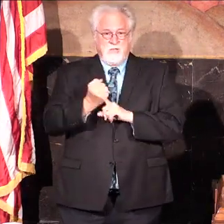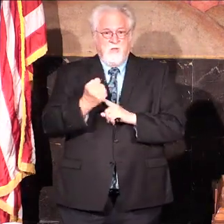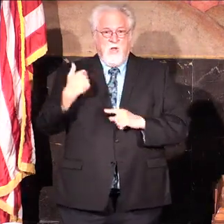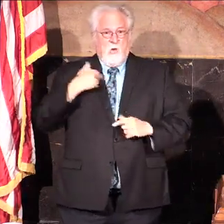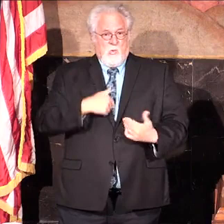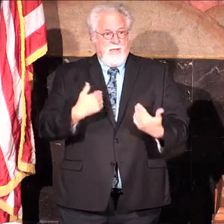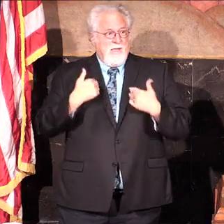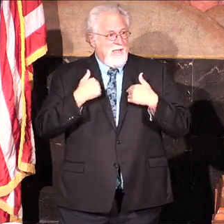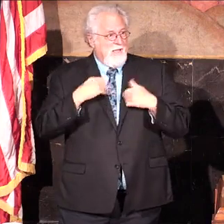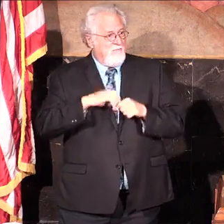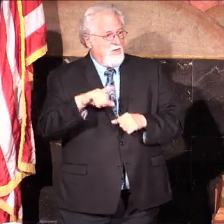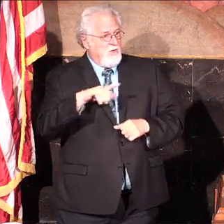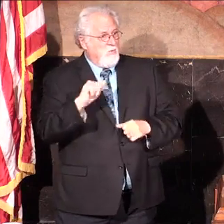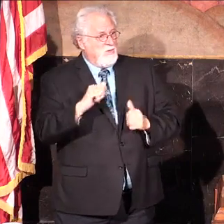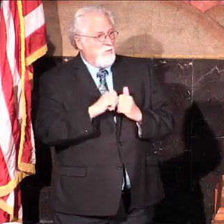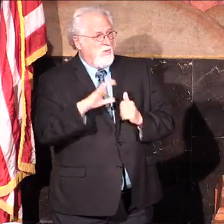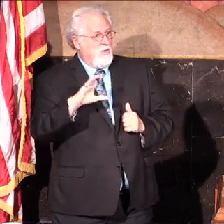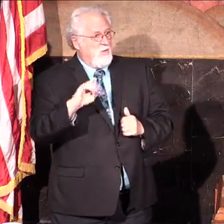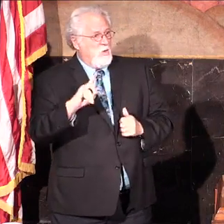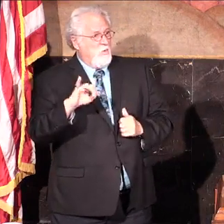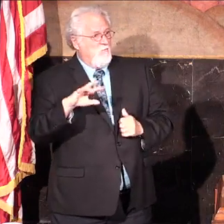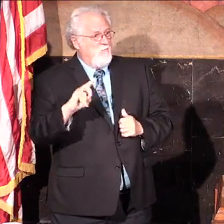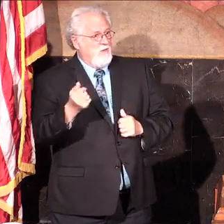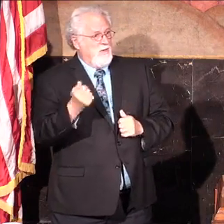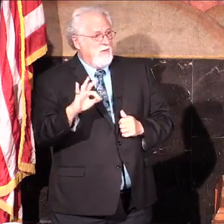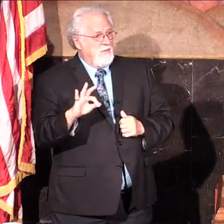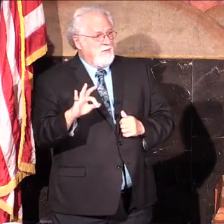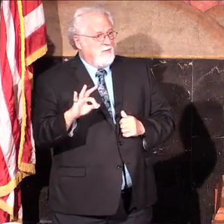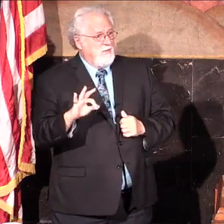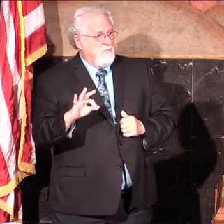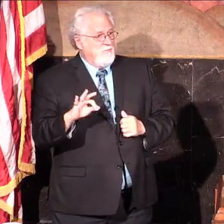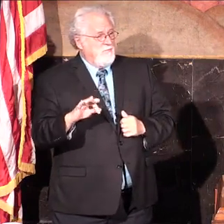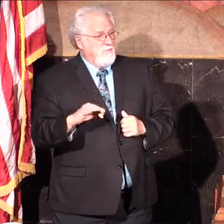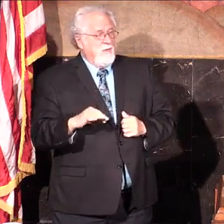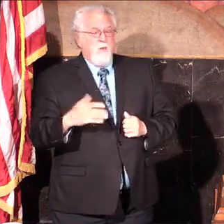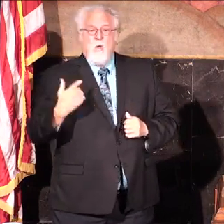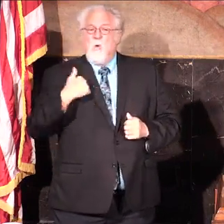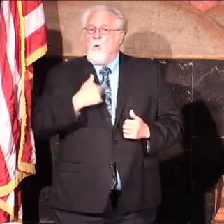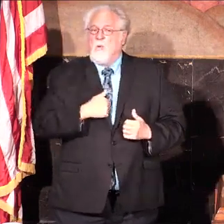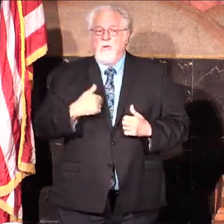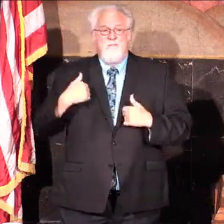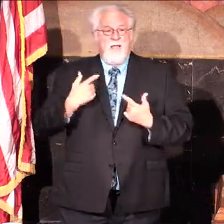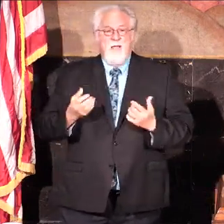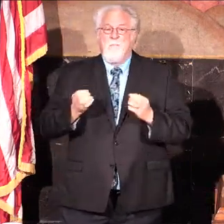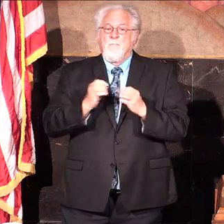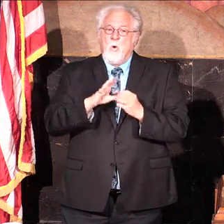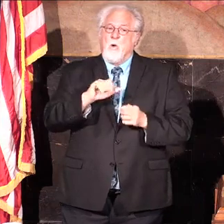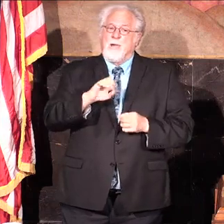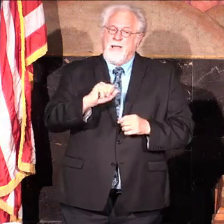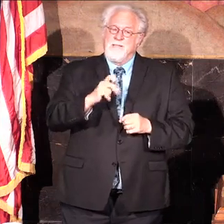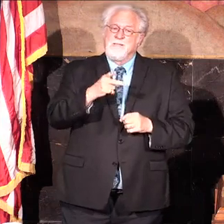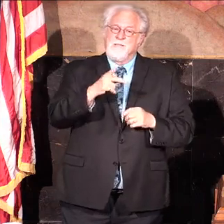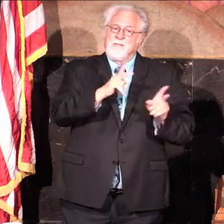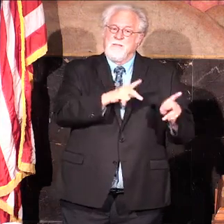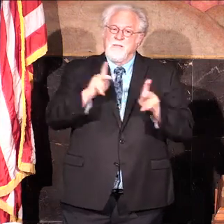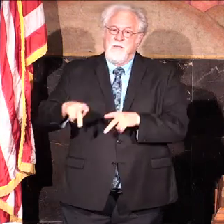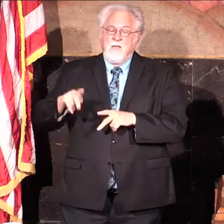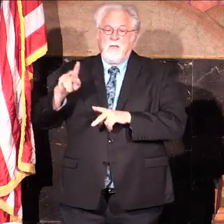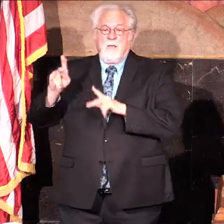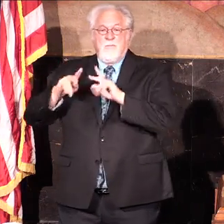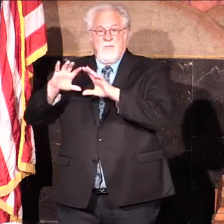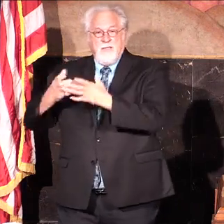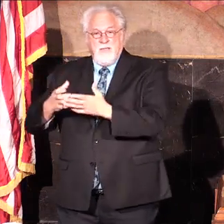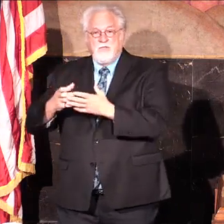that we have in Louisiana with COVID-19. We have had more cases per capita than any other state